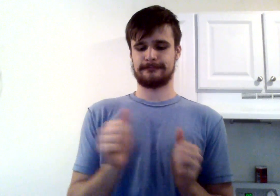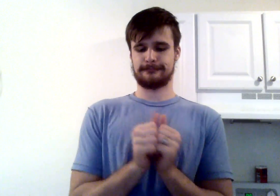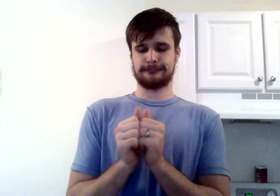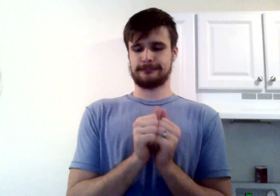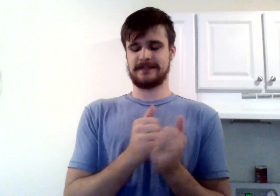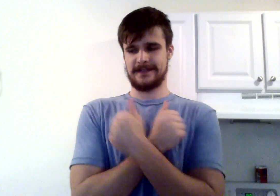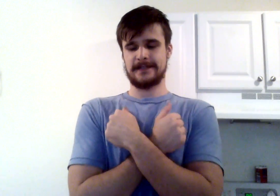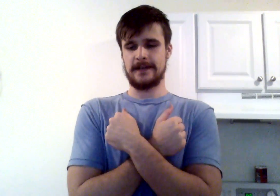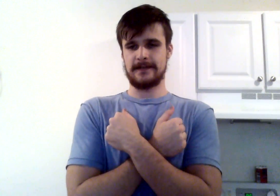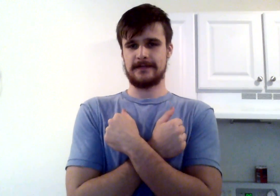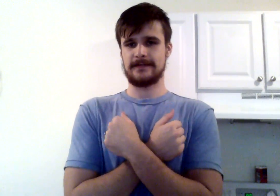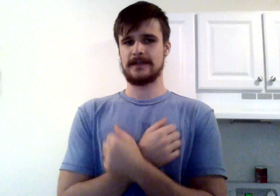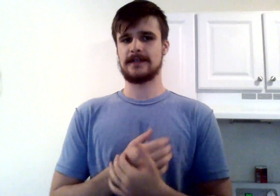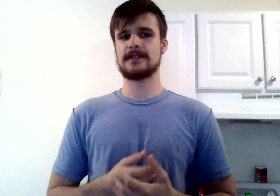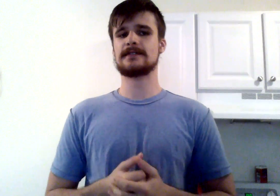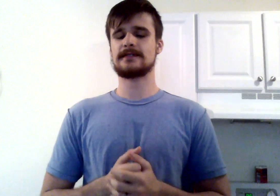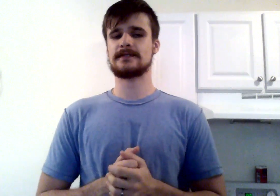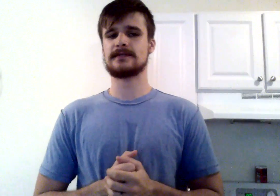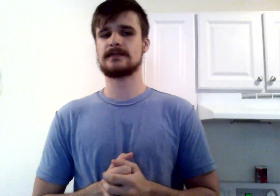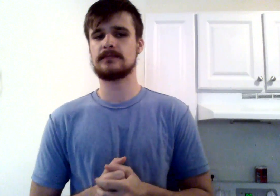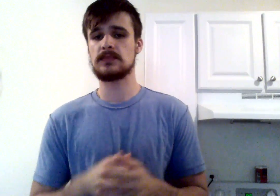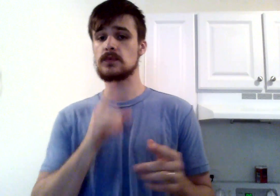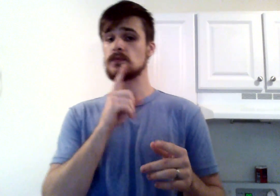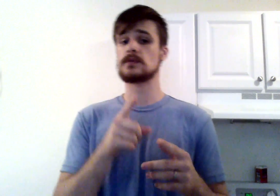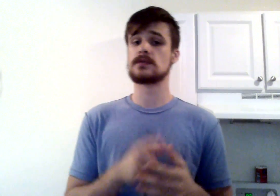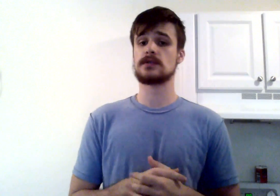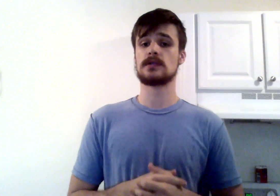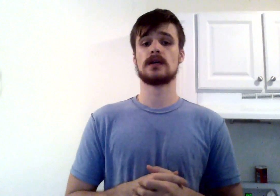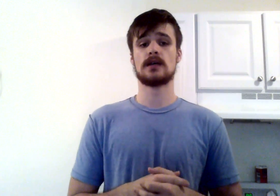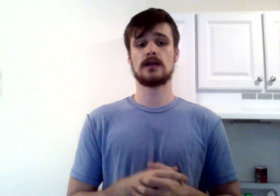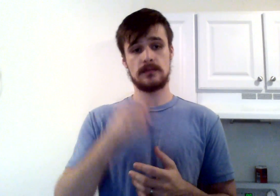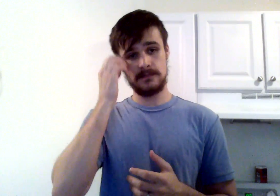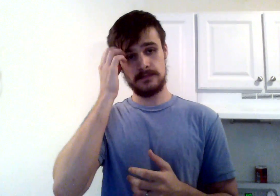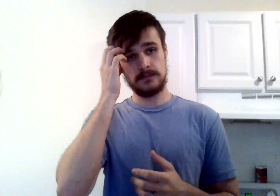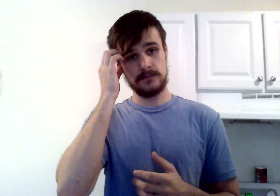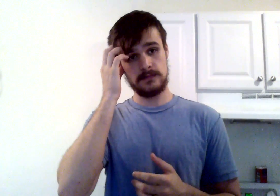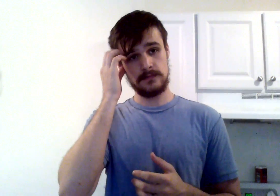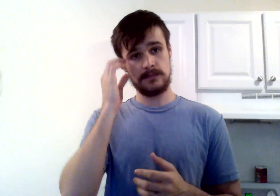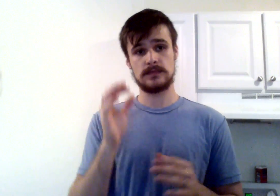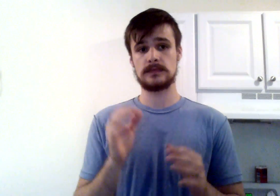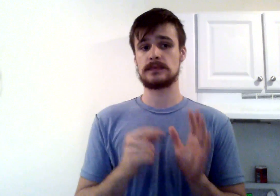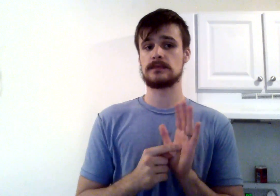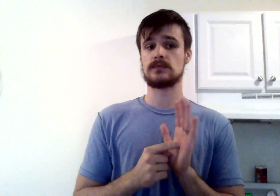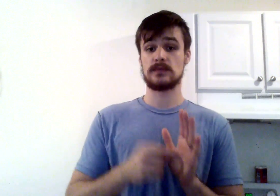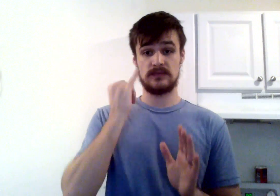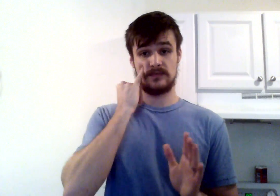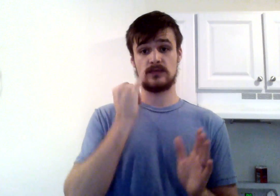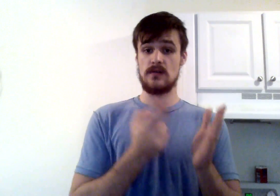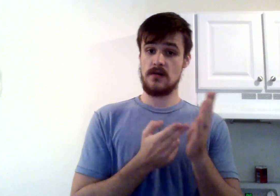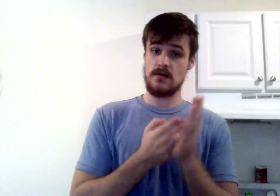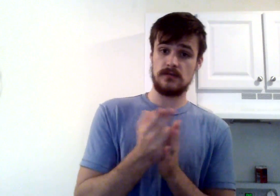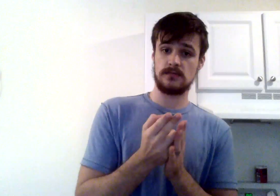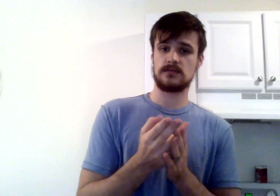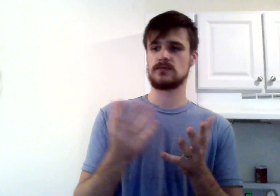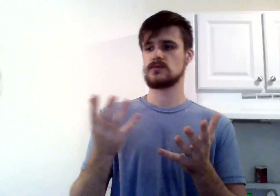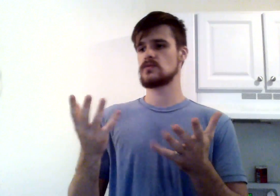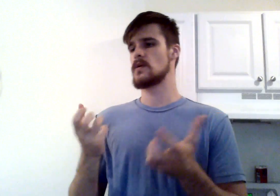But also, if you're really wishing somebody well, it's very hard to judge them at the same time. I'm not even sure you can do those 2